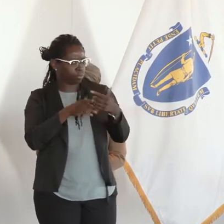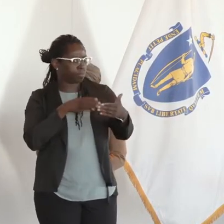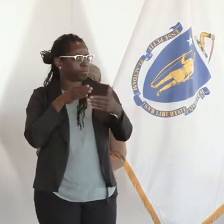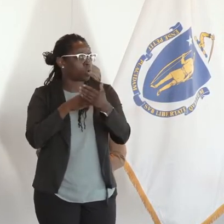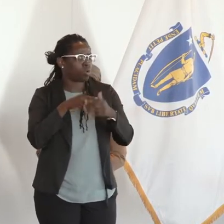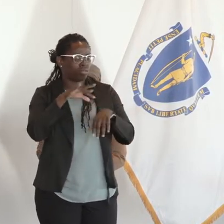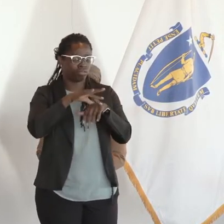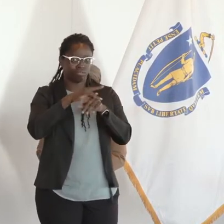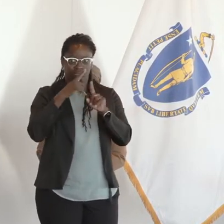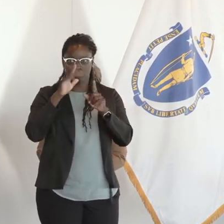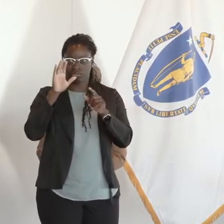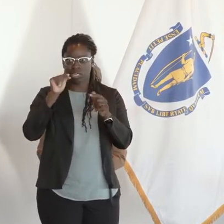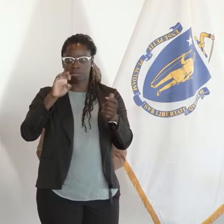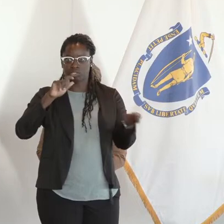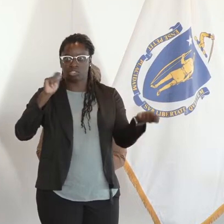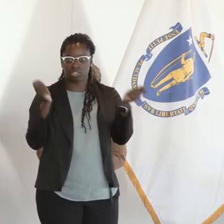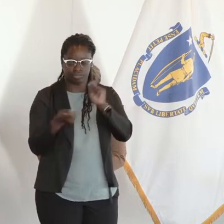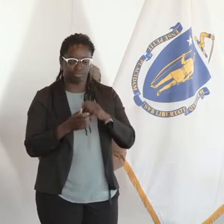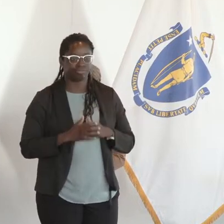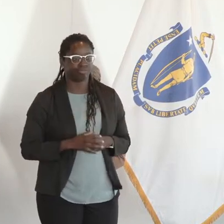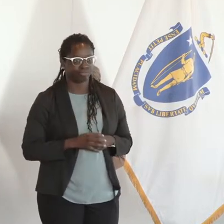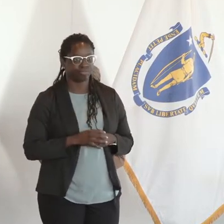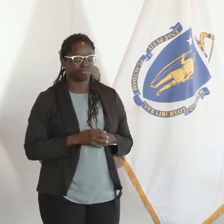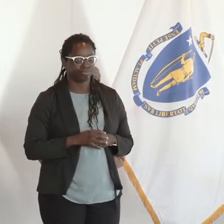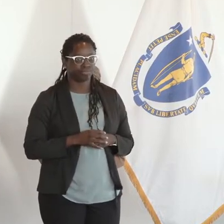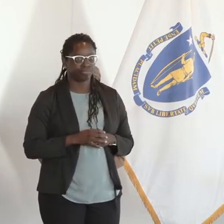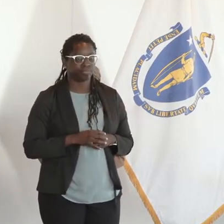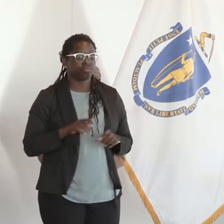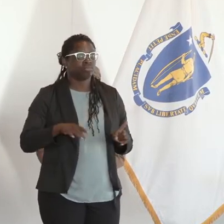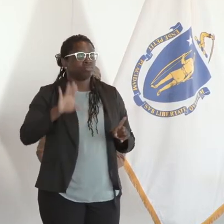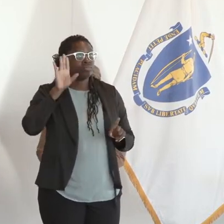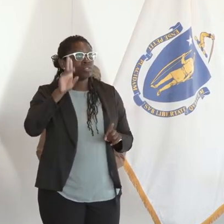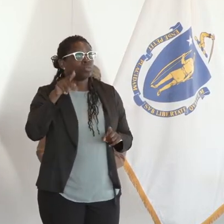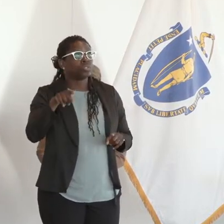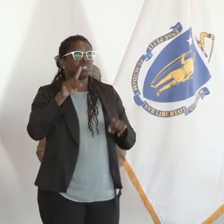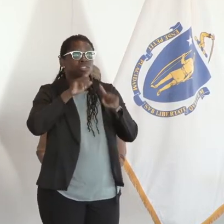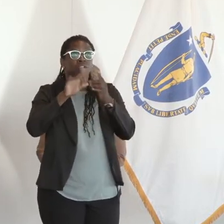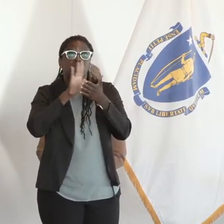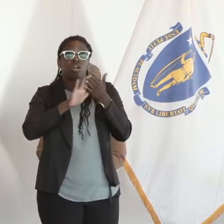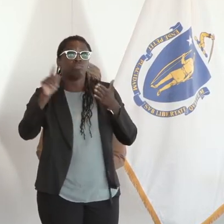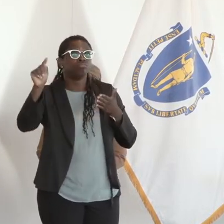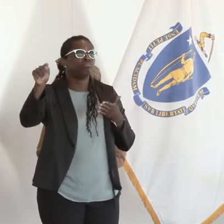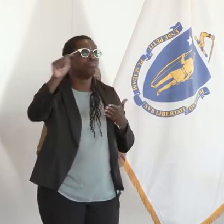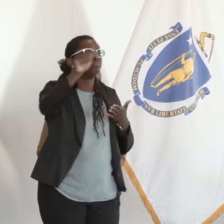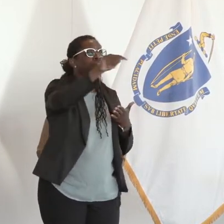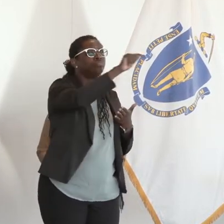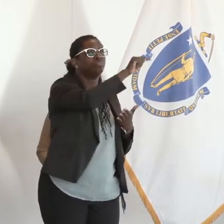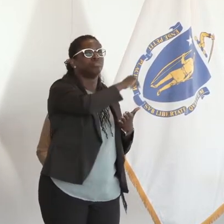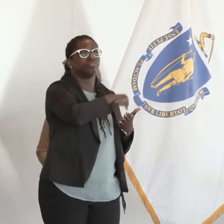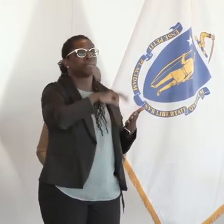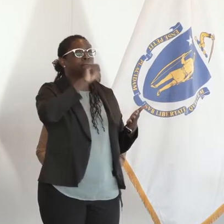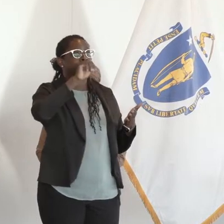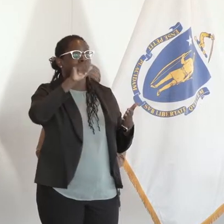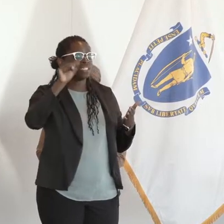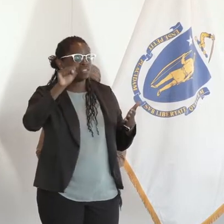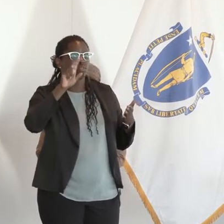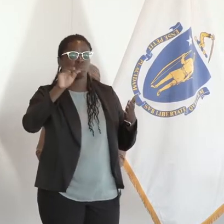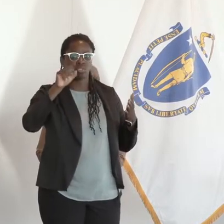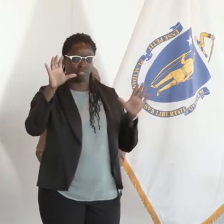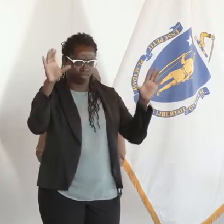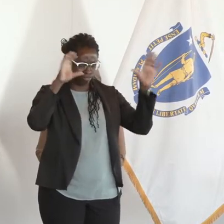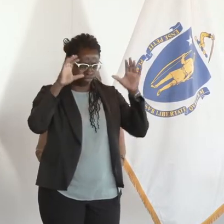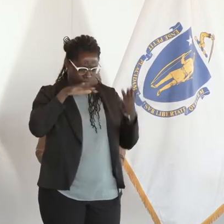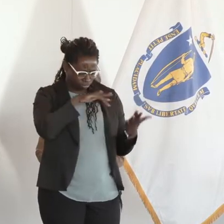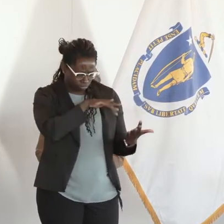Boston universities and at institutions across the city of Boston and the state of Massachusetts. It